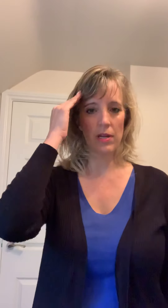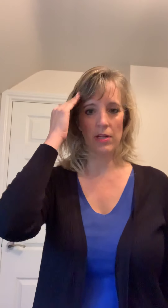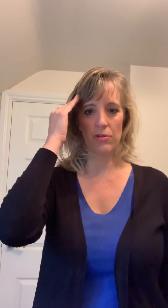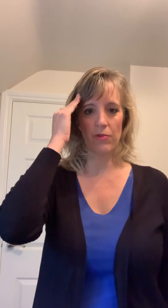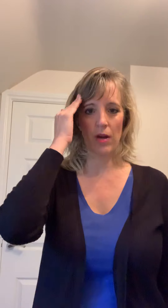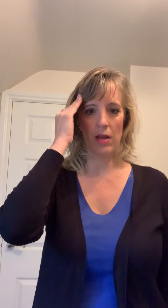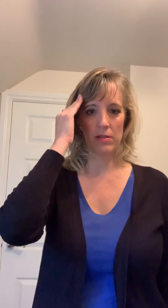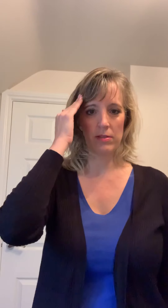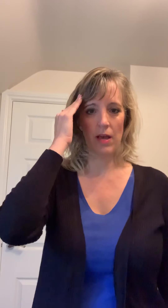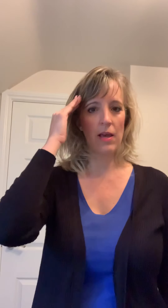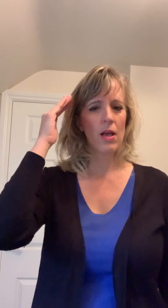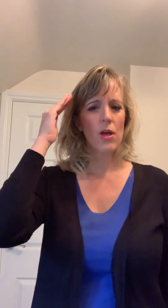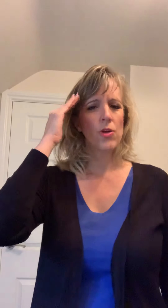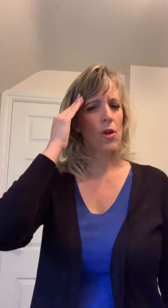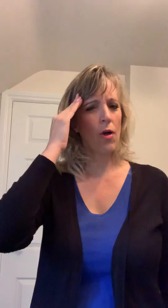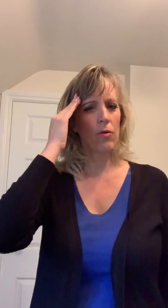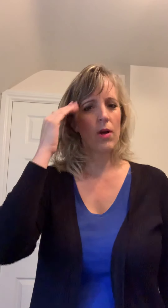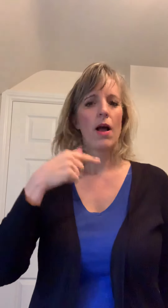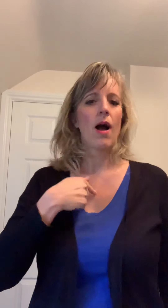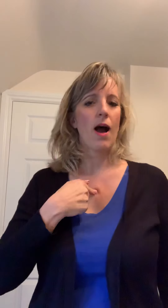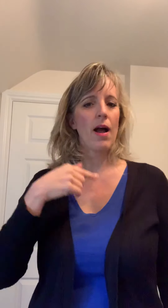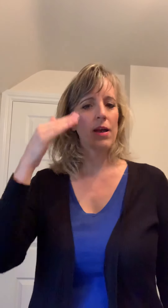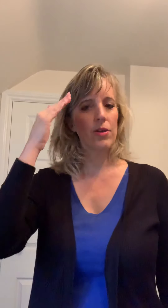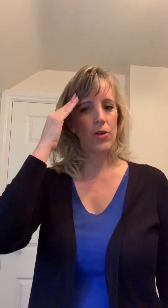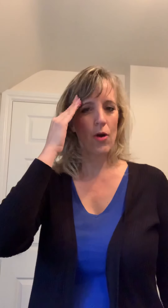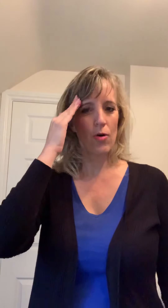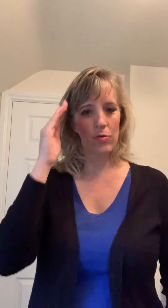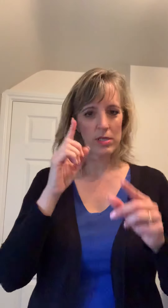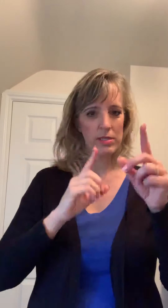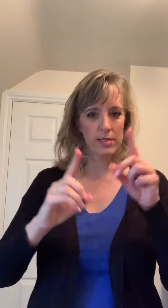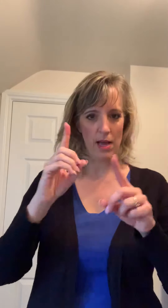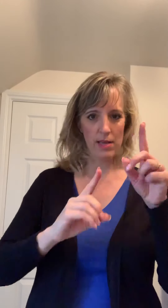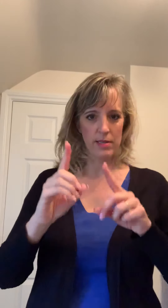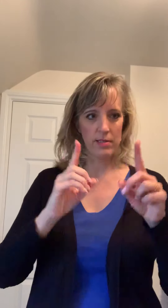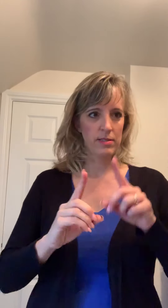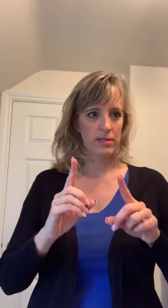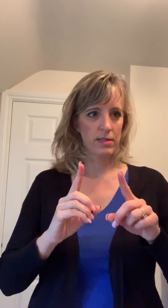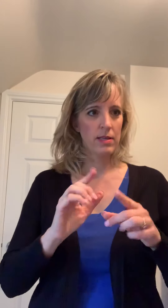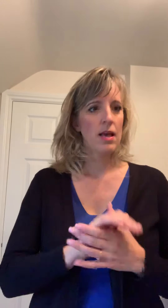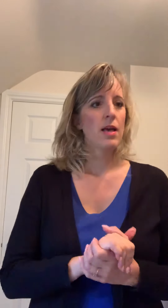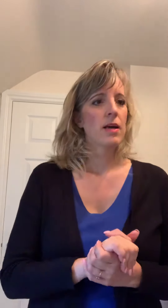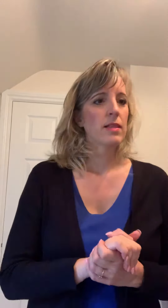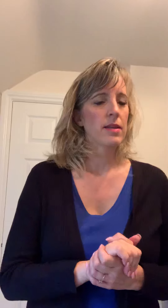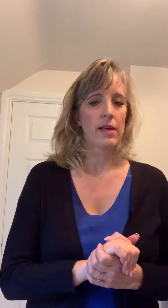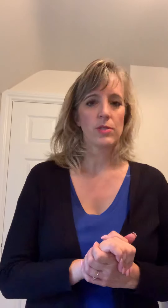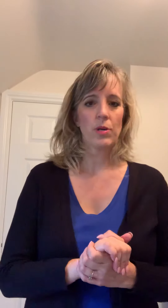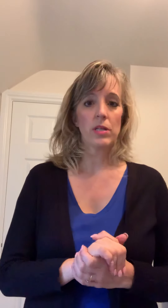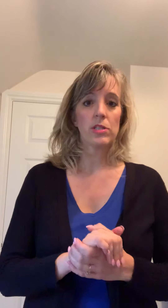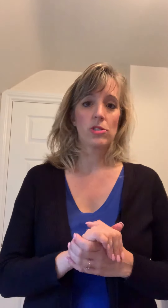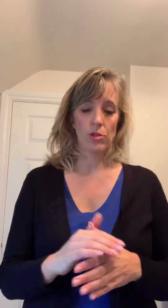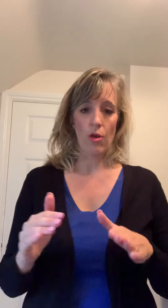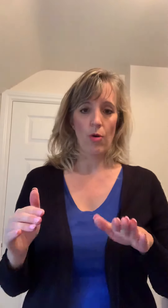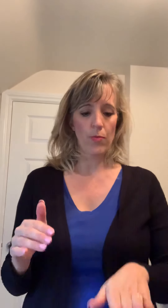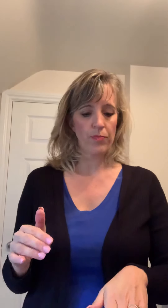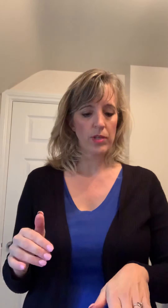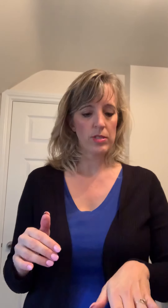at your forehead, okay? No, I know sign. The next one is slow. You take